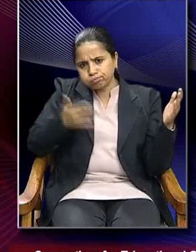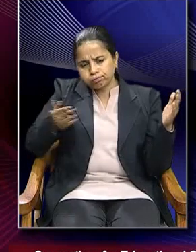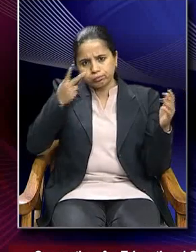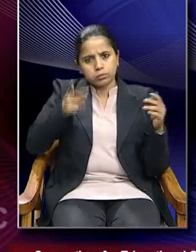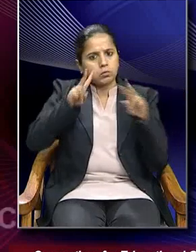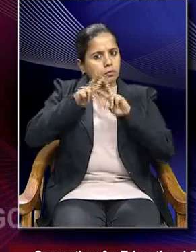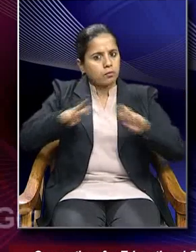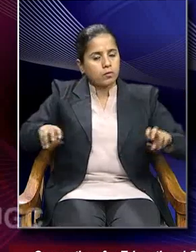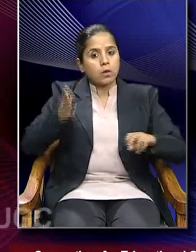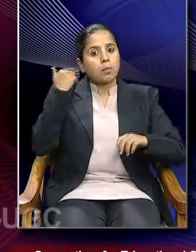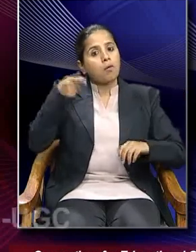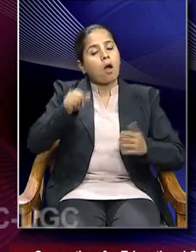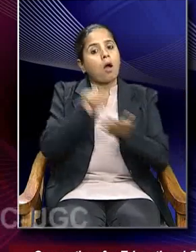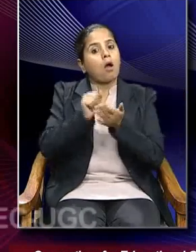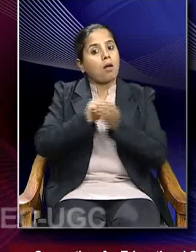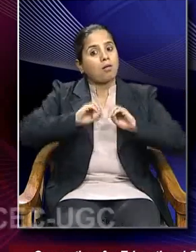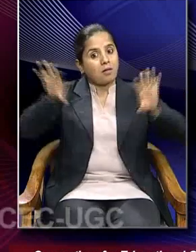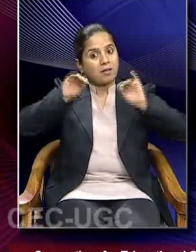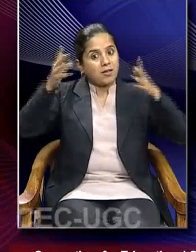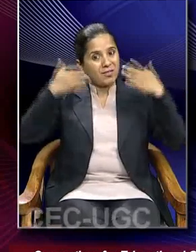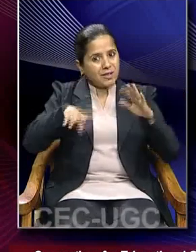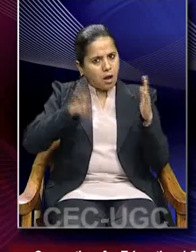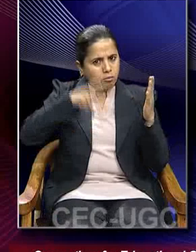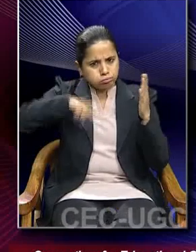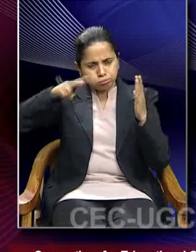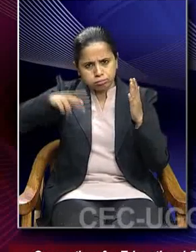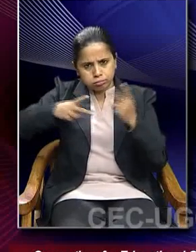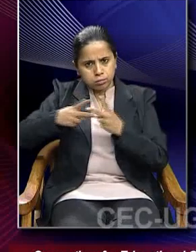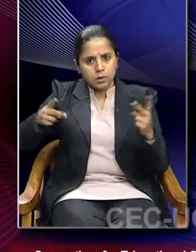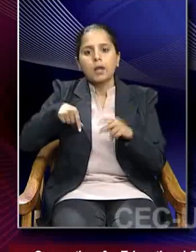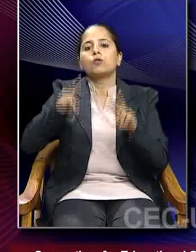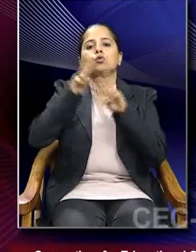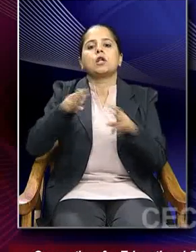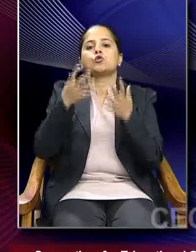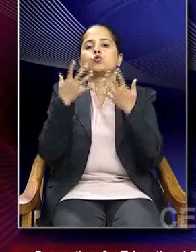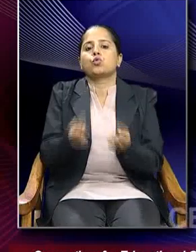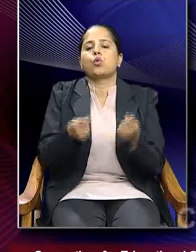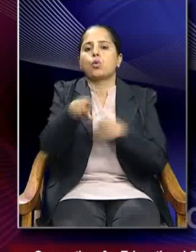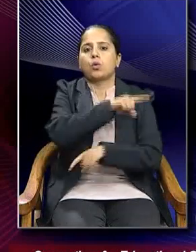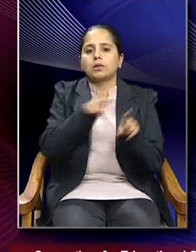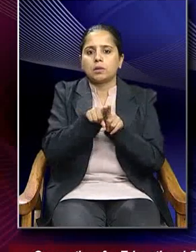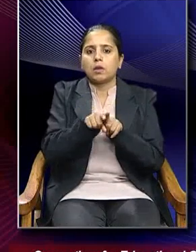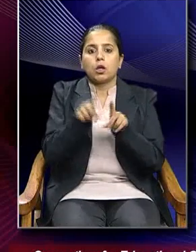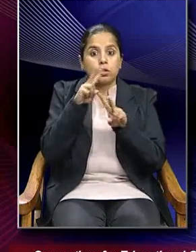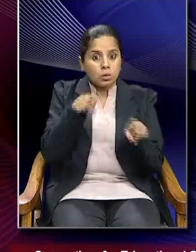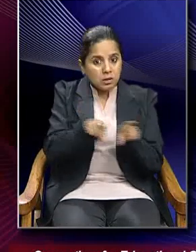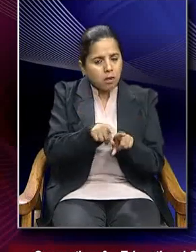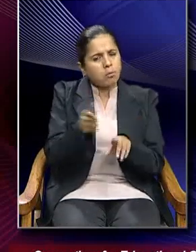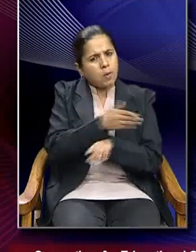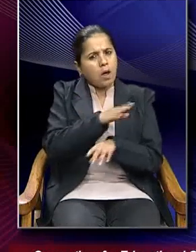have already been published on the topic that the researcher wants to do